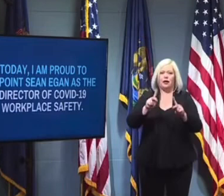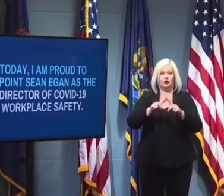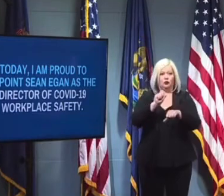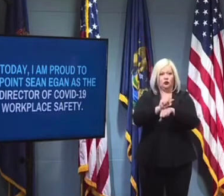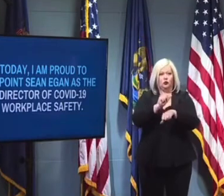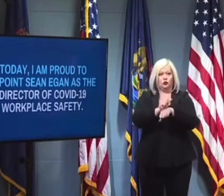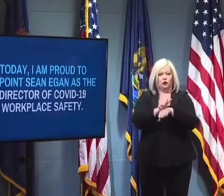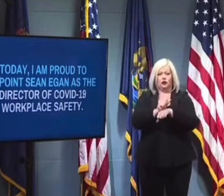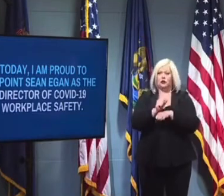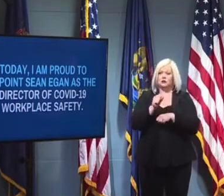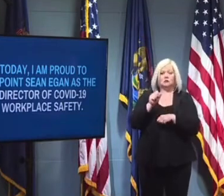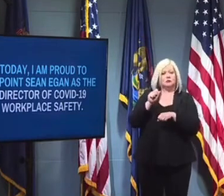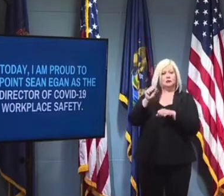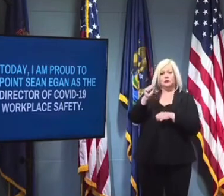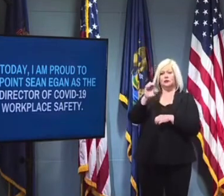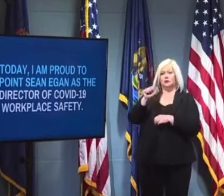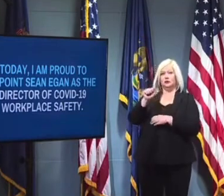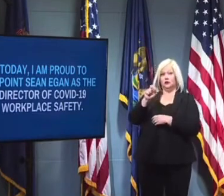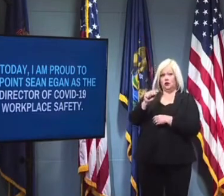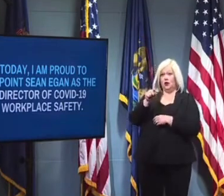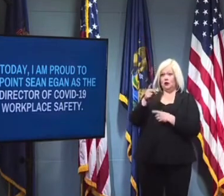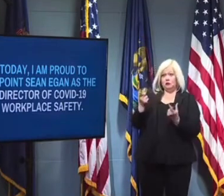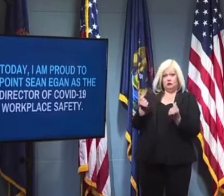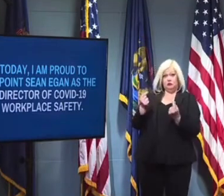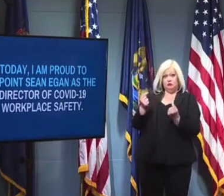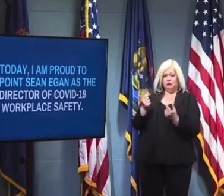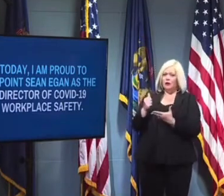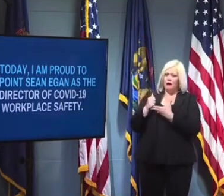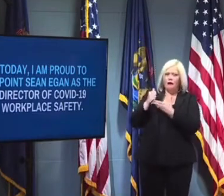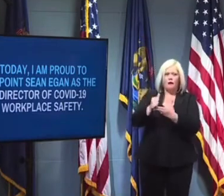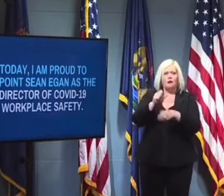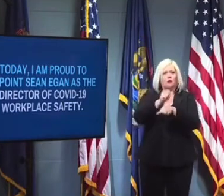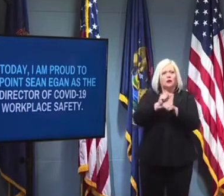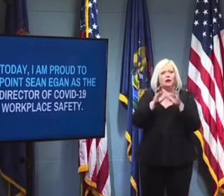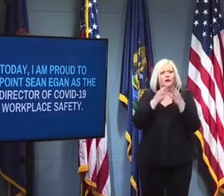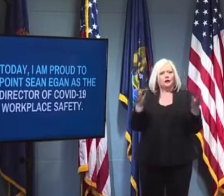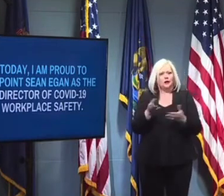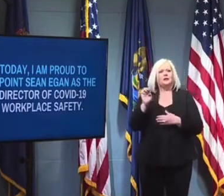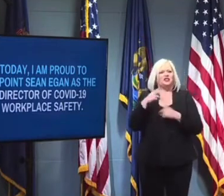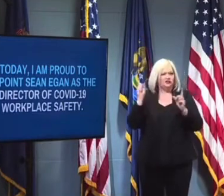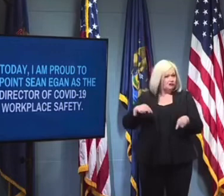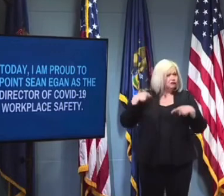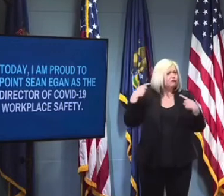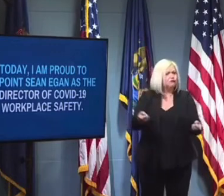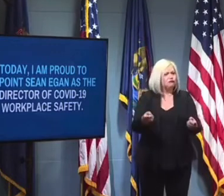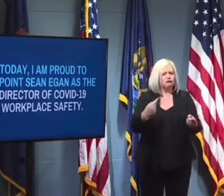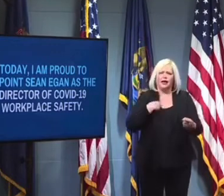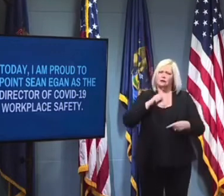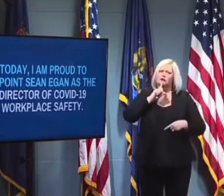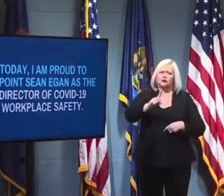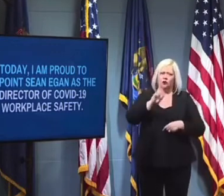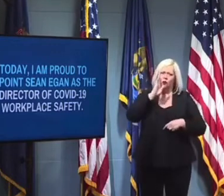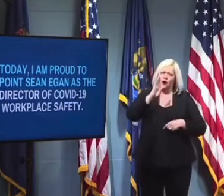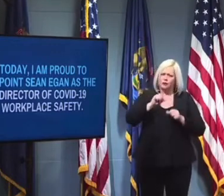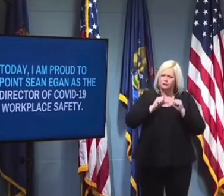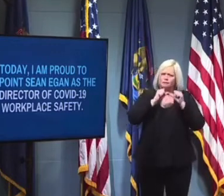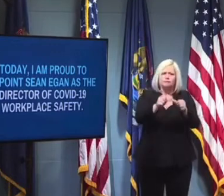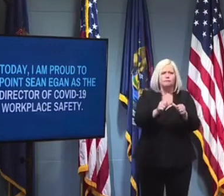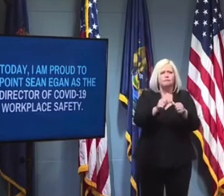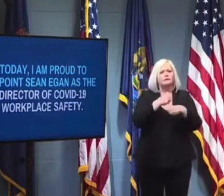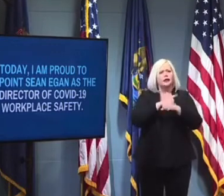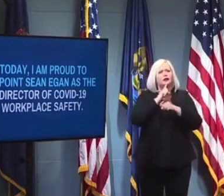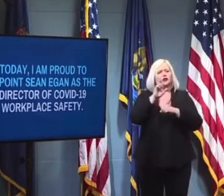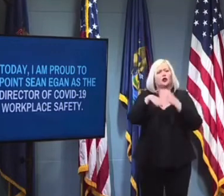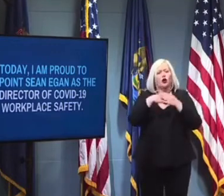his career helping working families in Michigan, and I'm confident that he will continue to do everything to